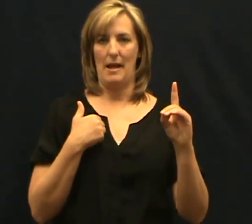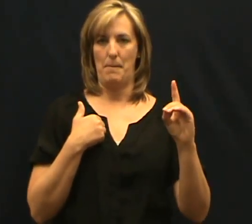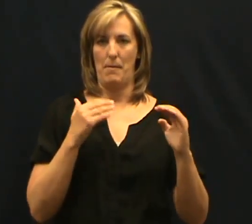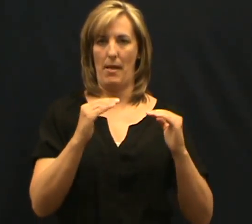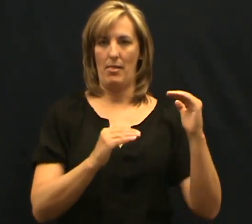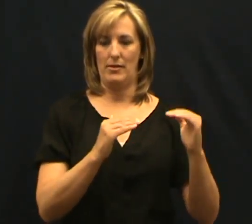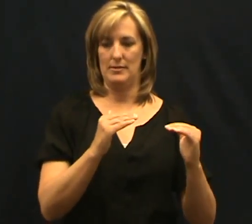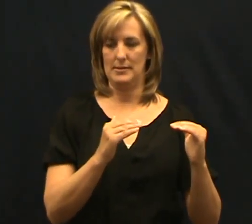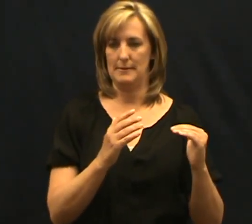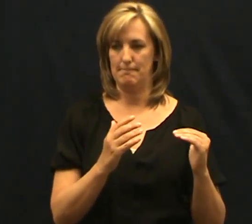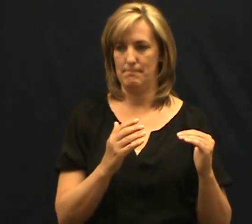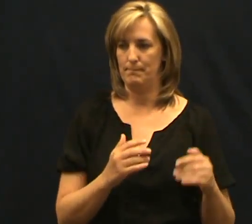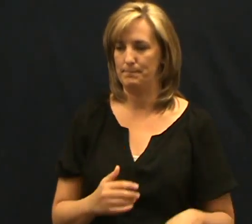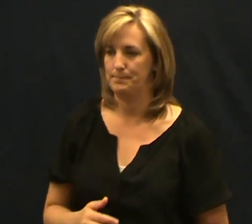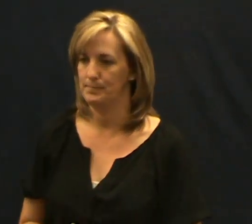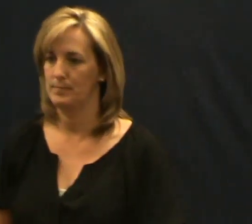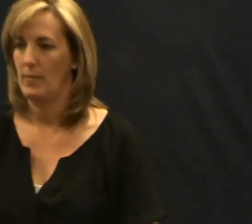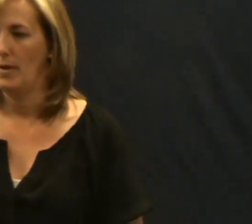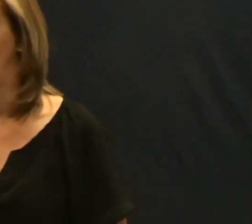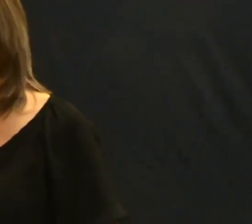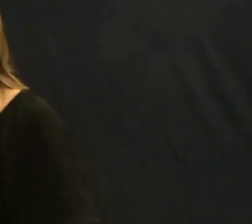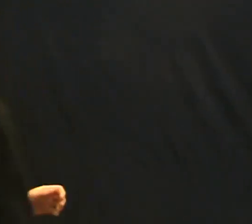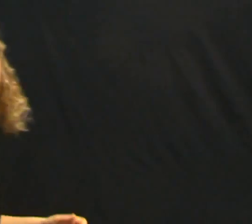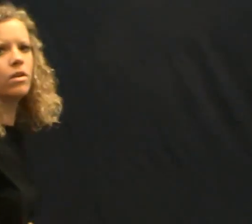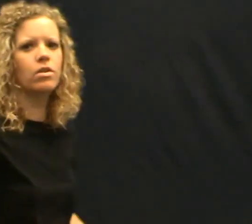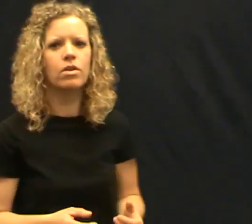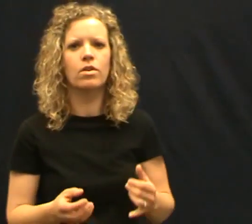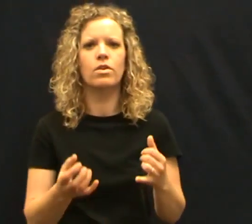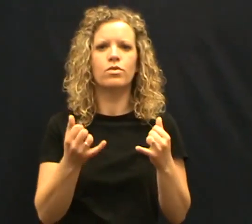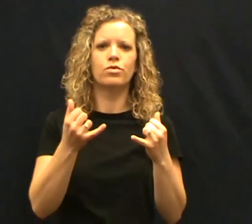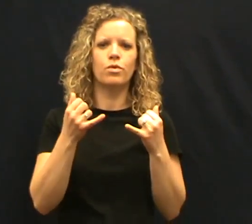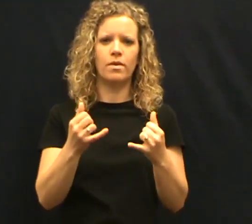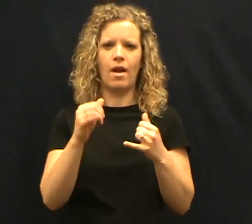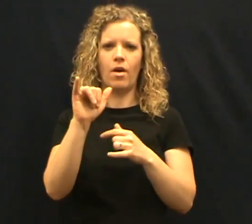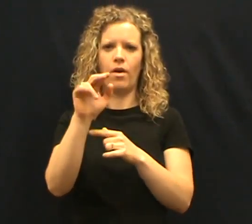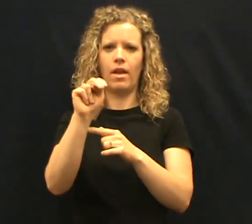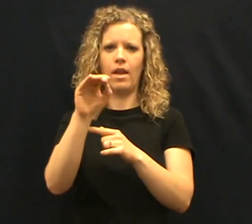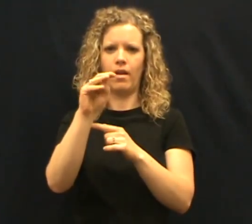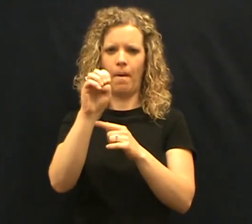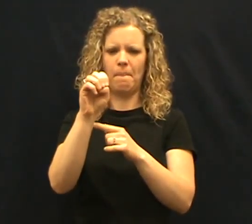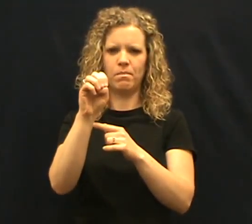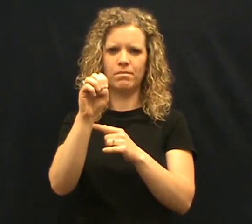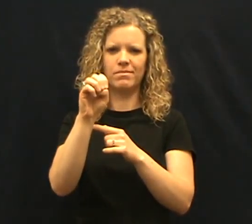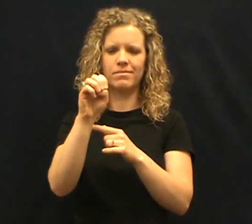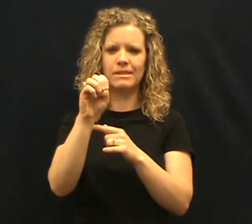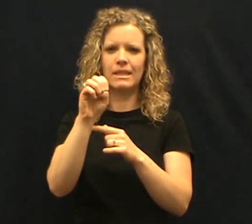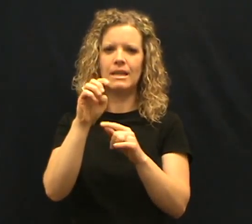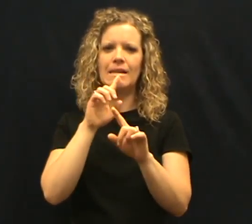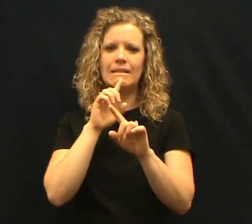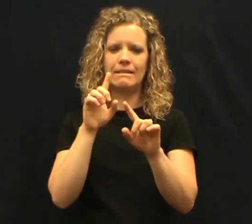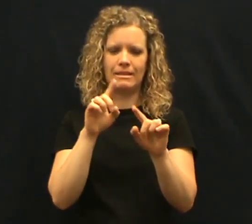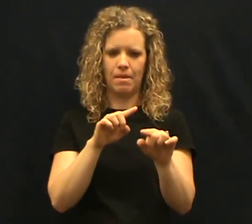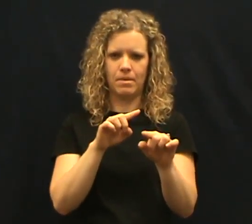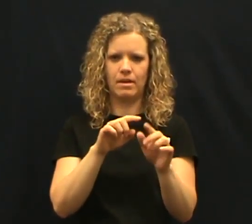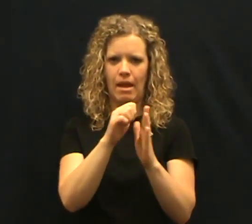get into our income statement accounts. Pizza revenue is a revenue account. Revenues increase with credit, so